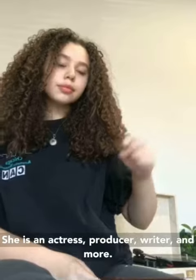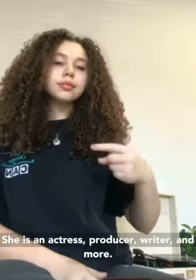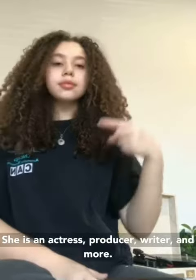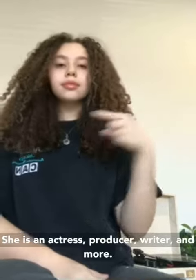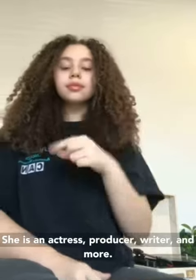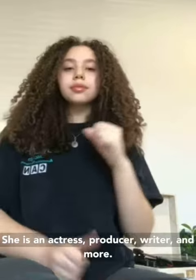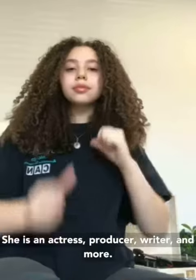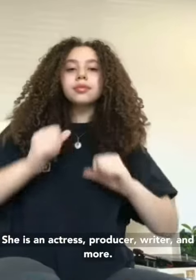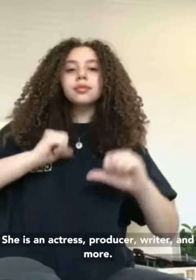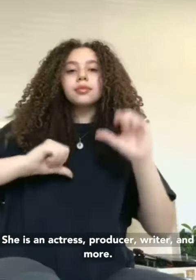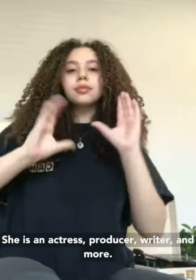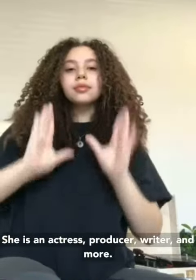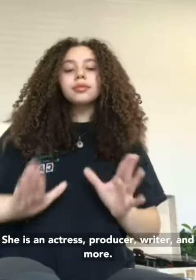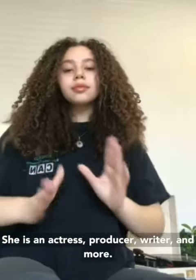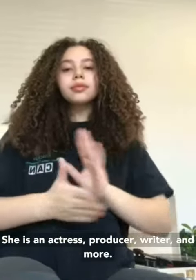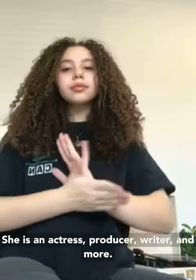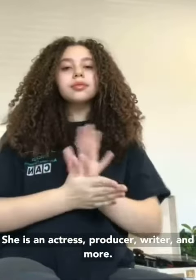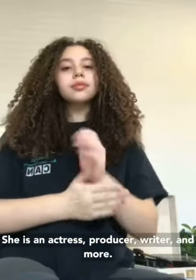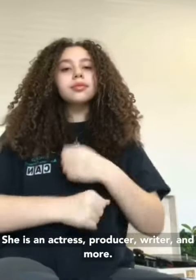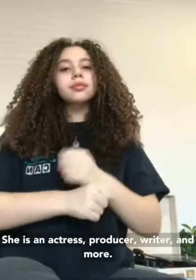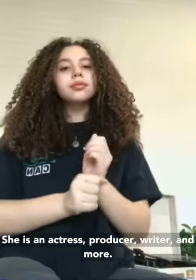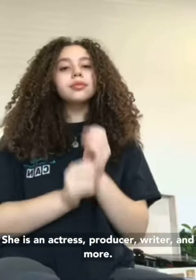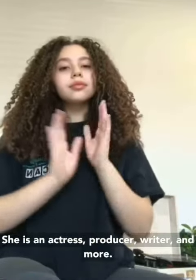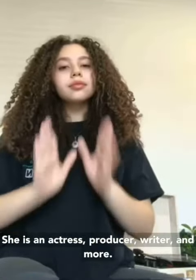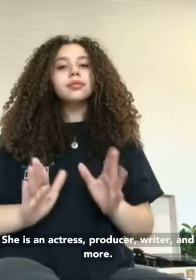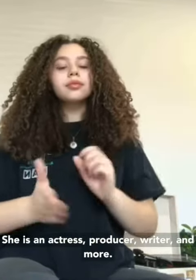She's an actress, producer, writer, and more.